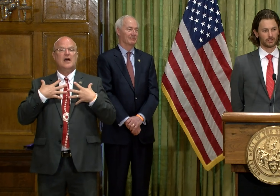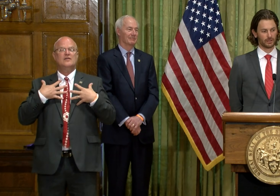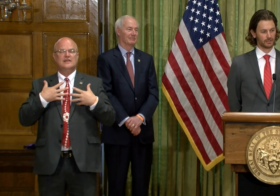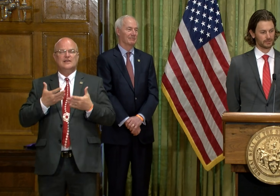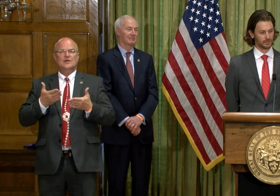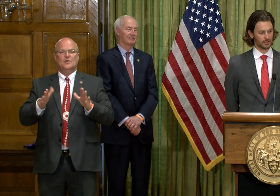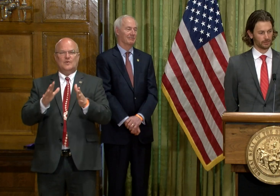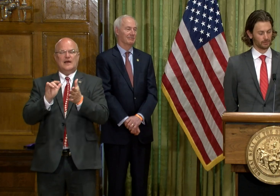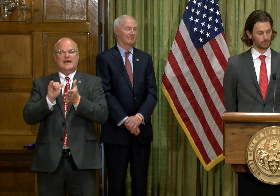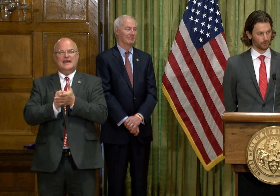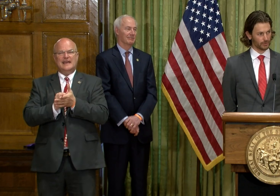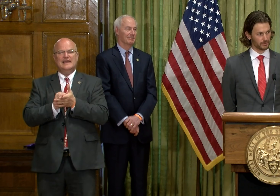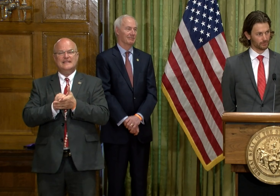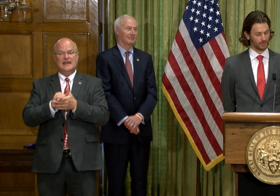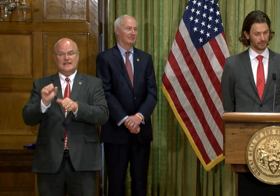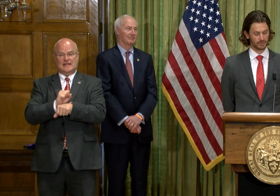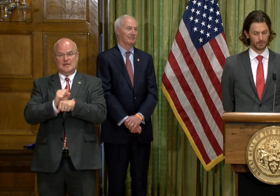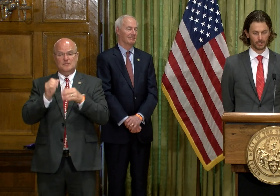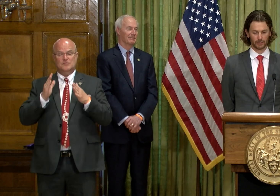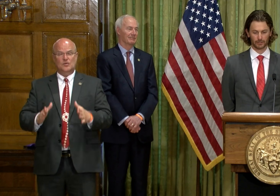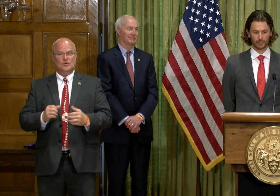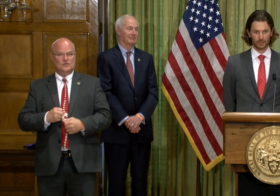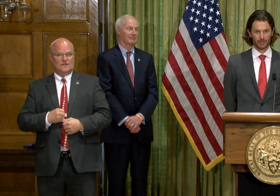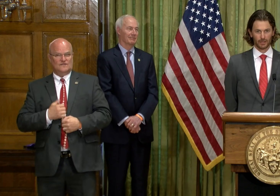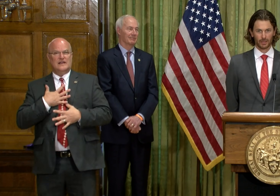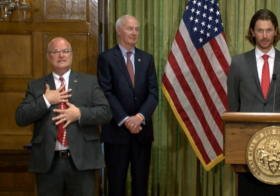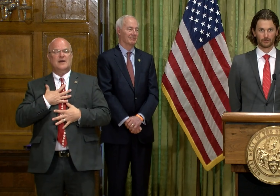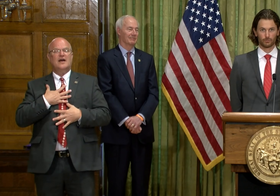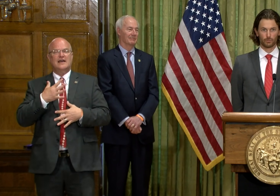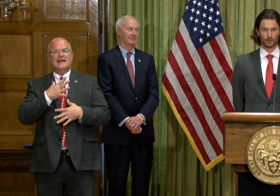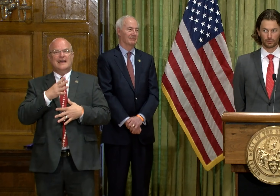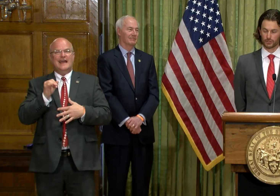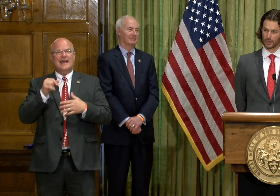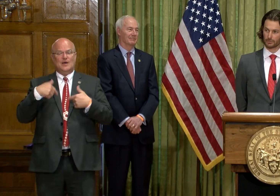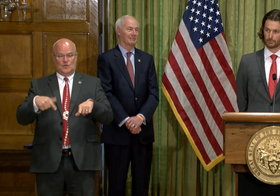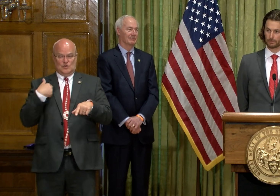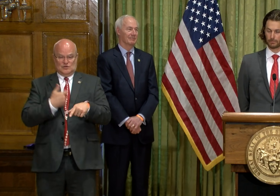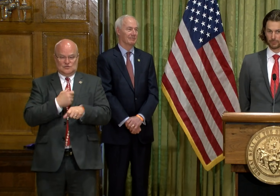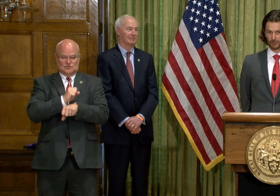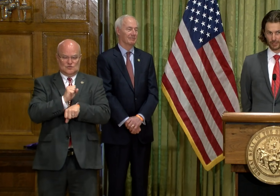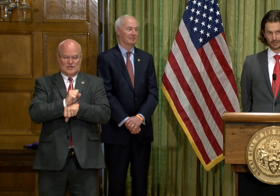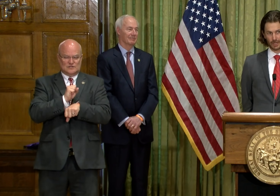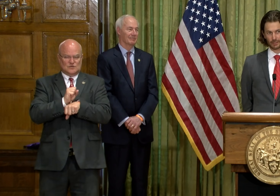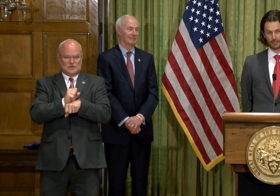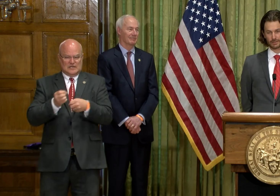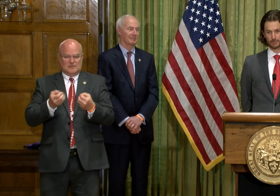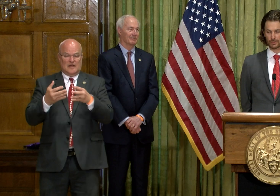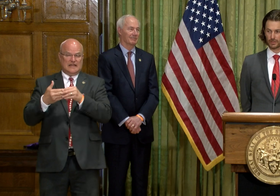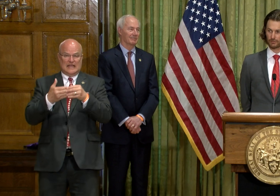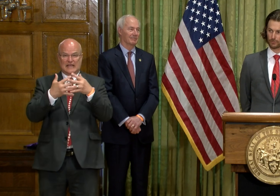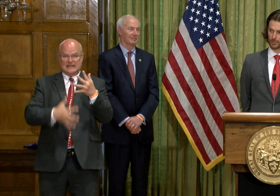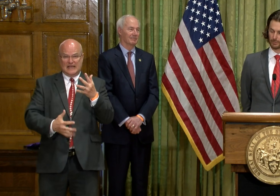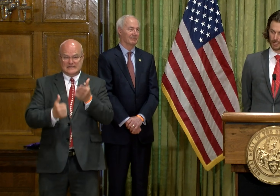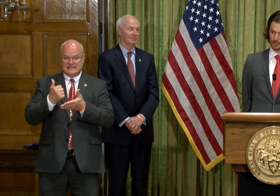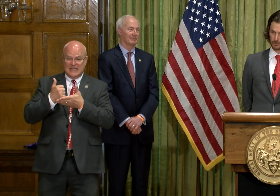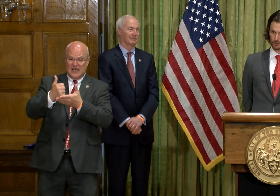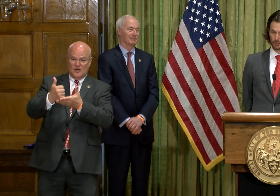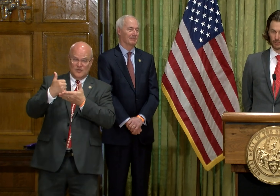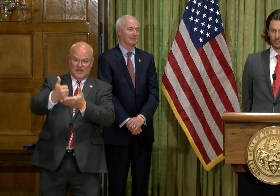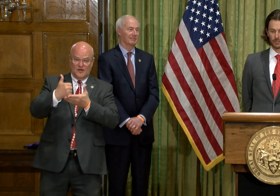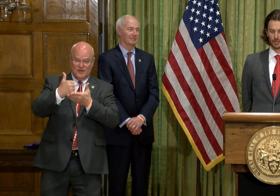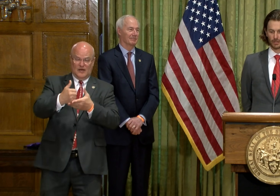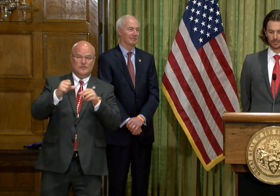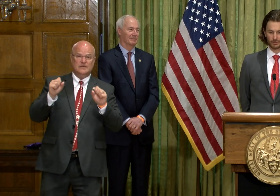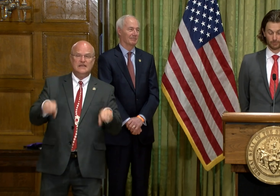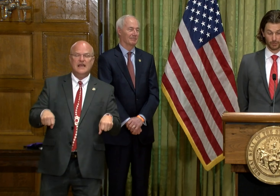in a way that their employees will find inspiring. And while we're trying to provide guidelines in the most helpful way